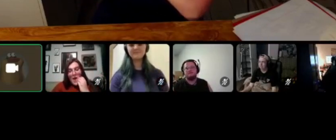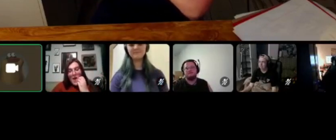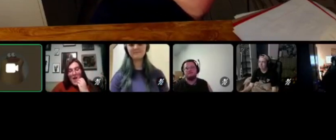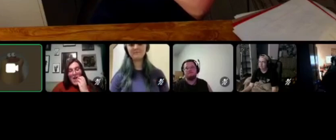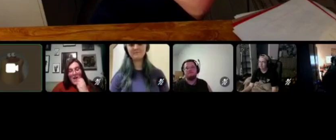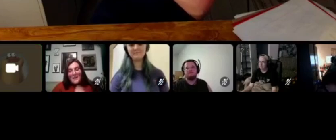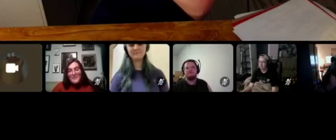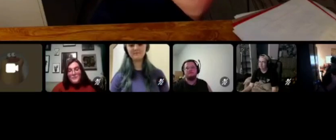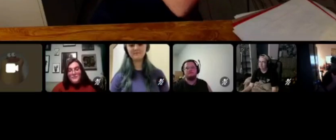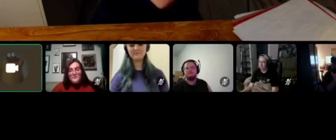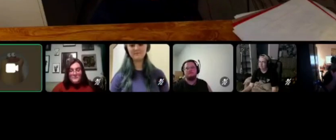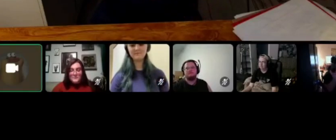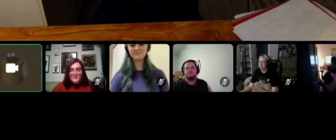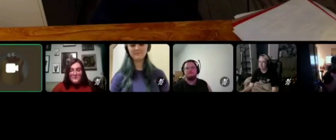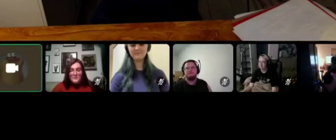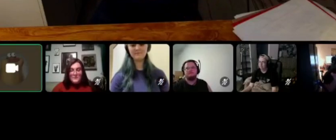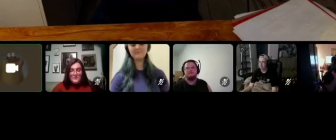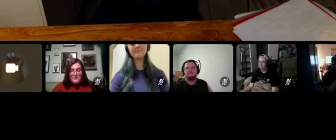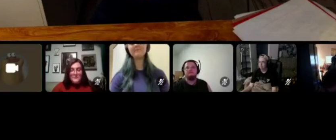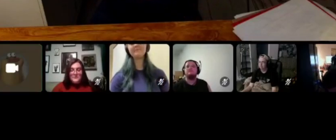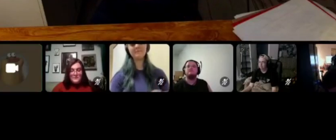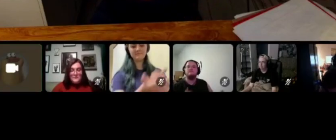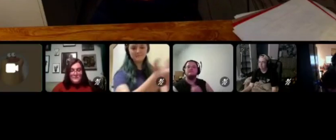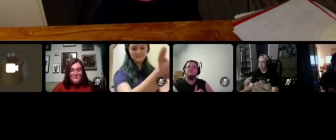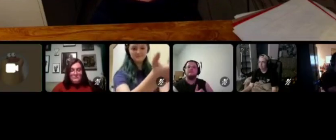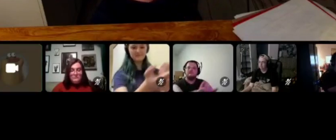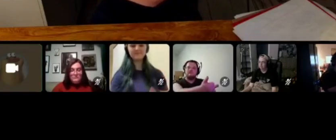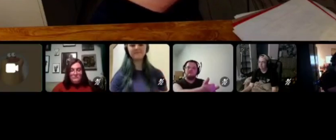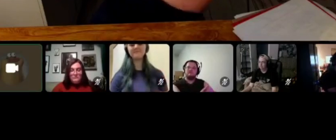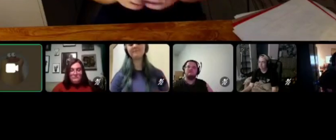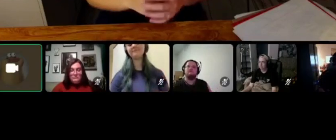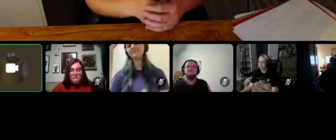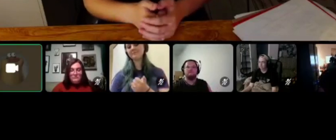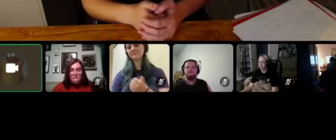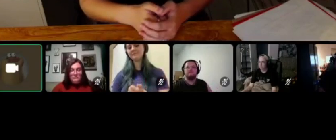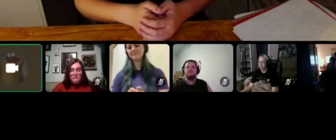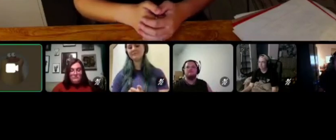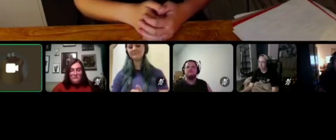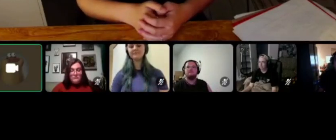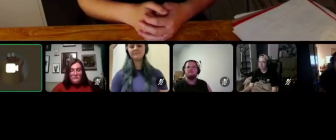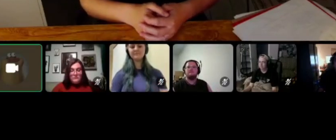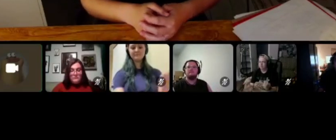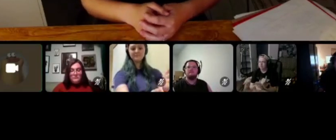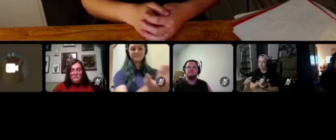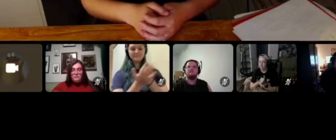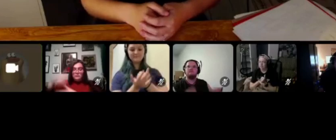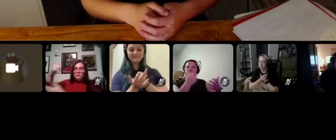me to that person. What if somebody is helping you guys?